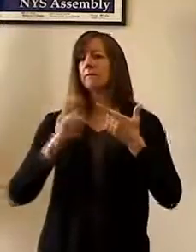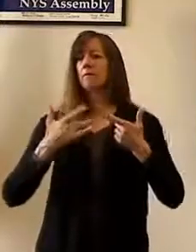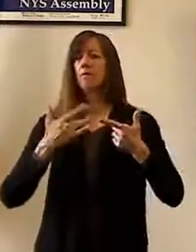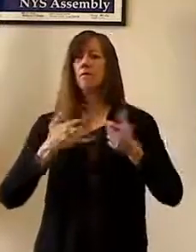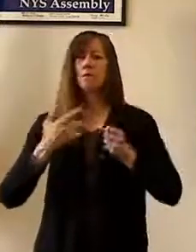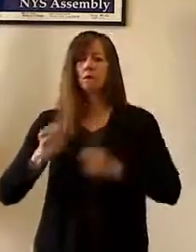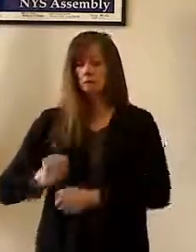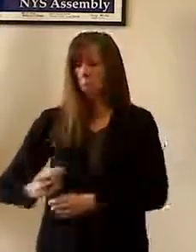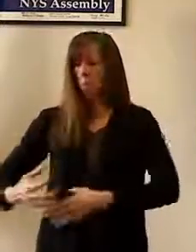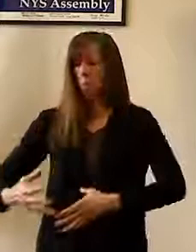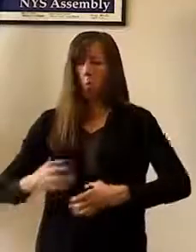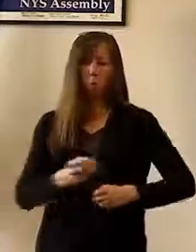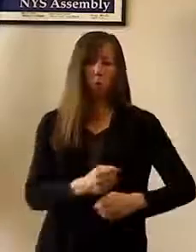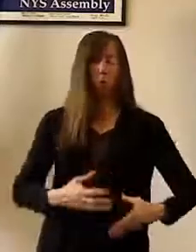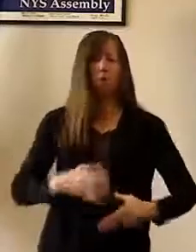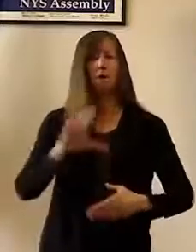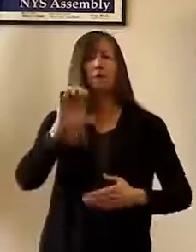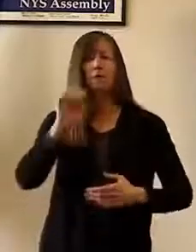extremities, abdominal pain,